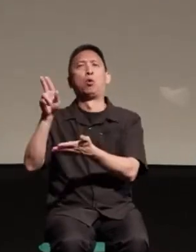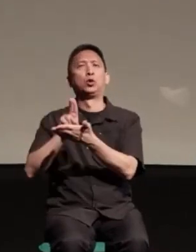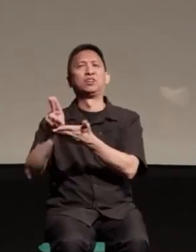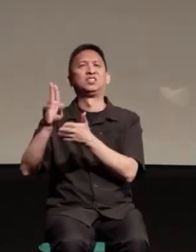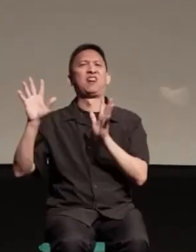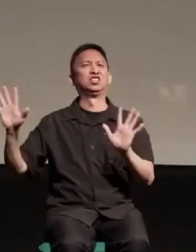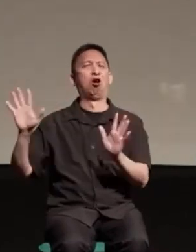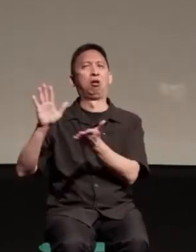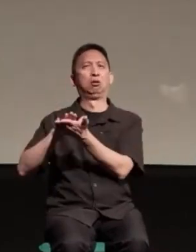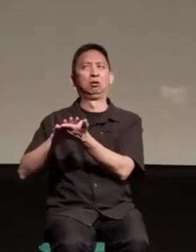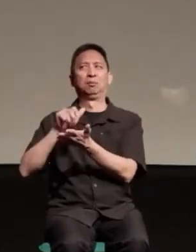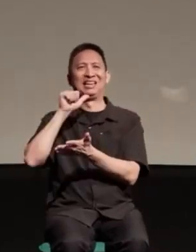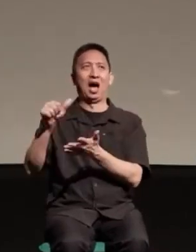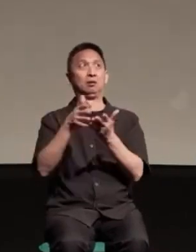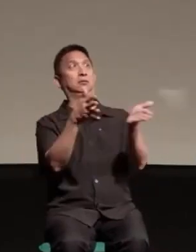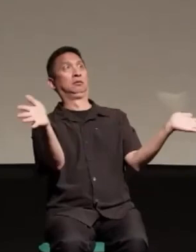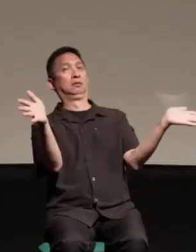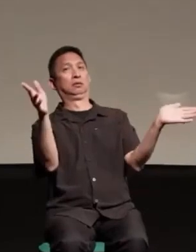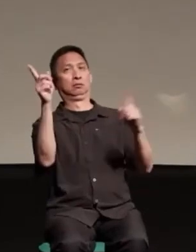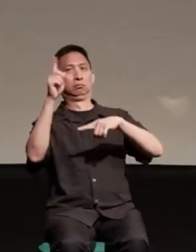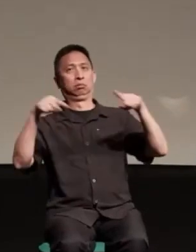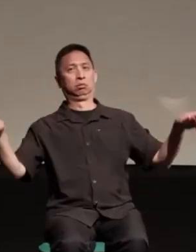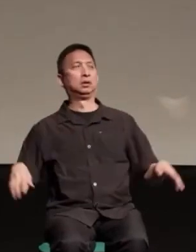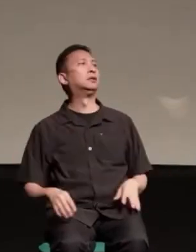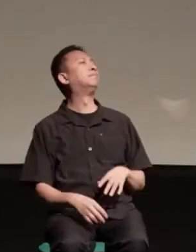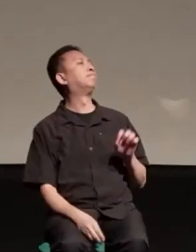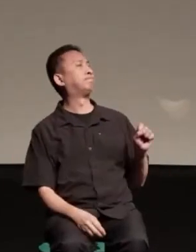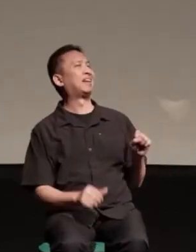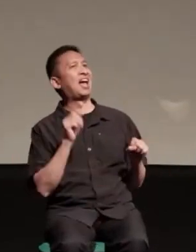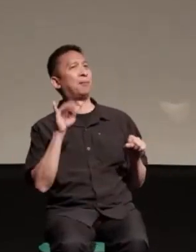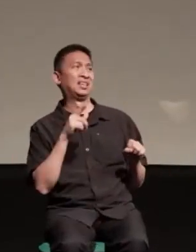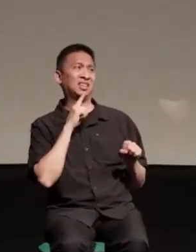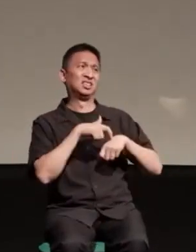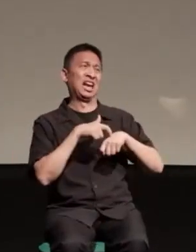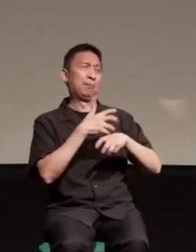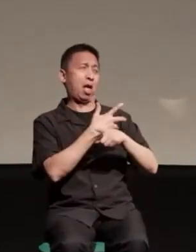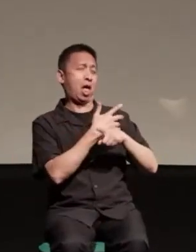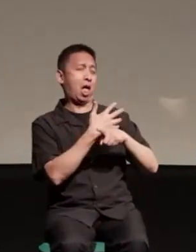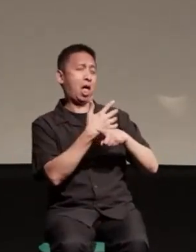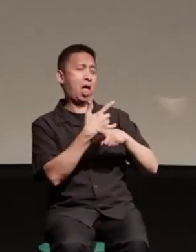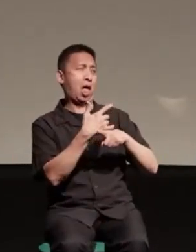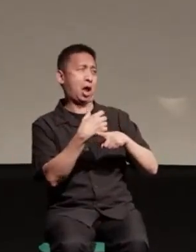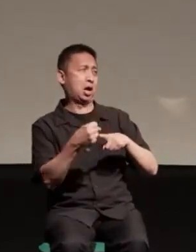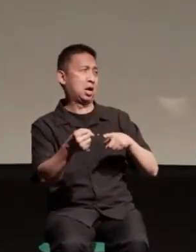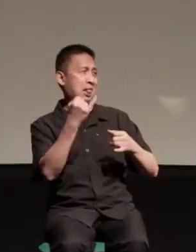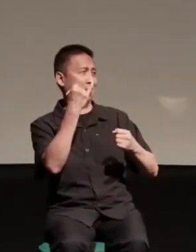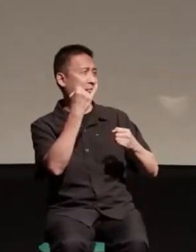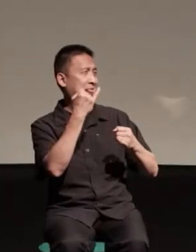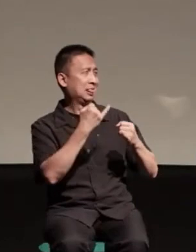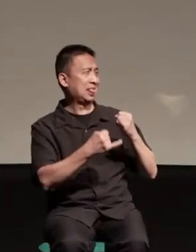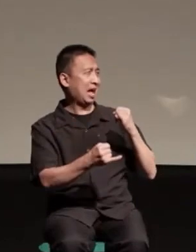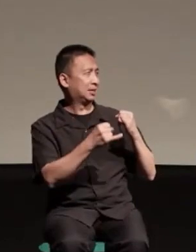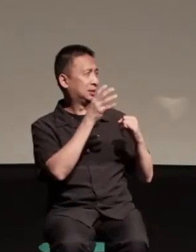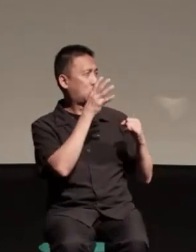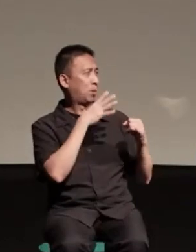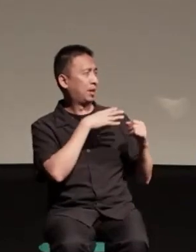So thank you. All right, and then I think we're about out of time, so to the woman right there. Oh, no,